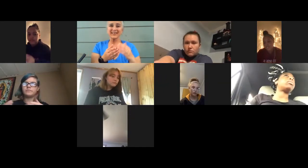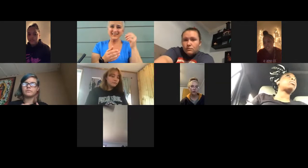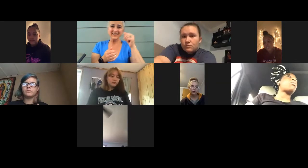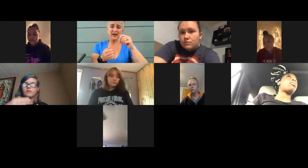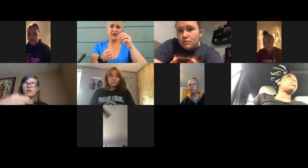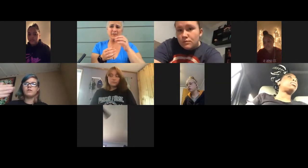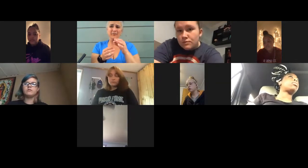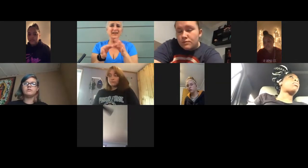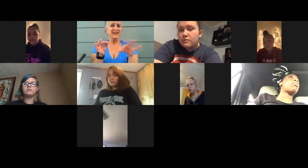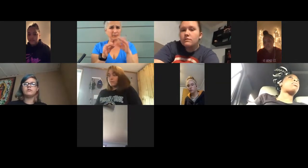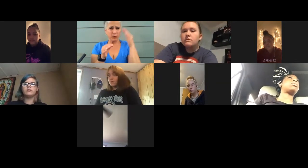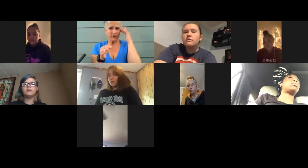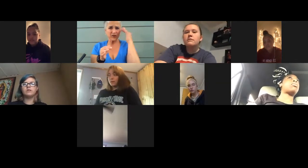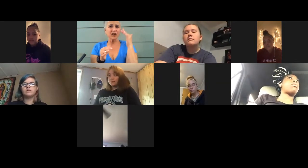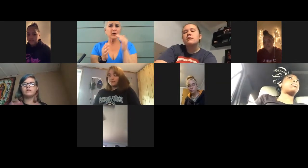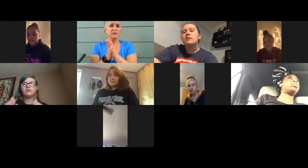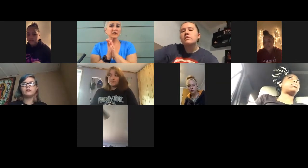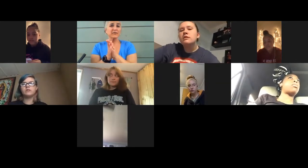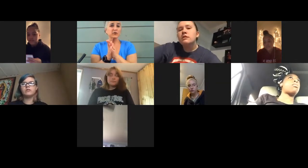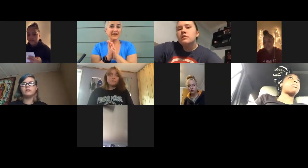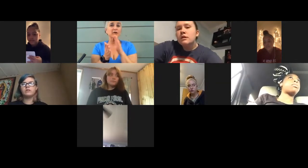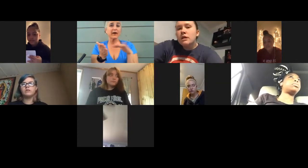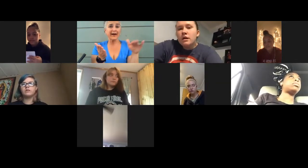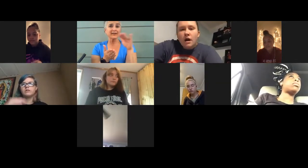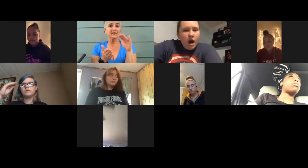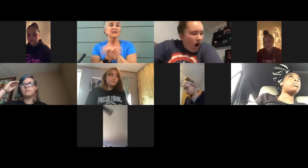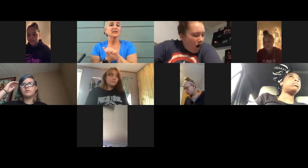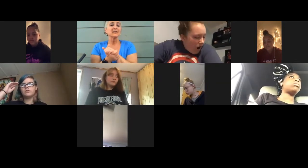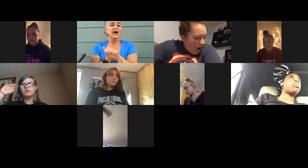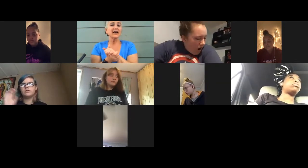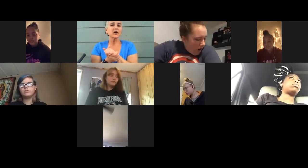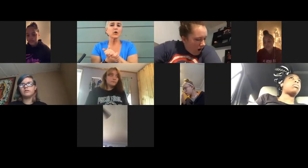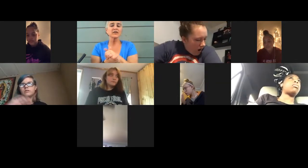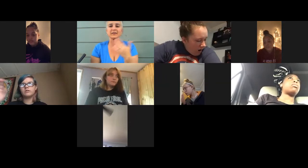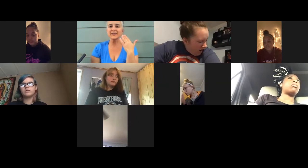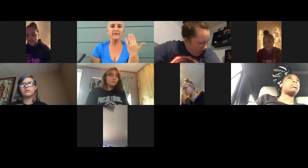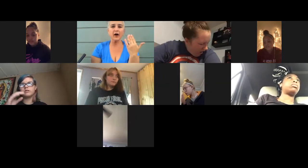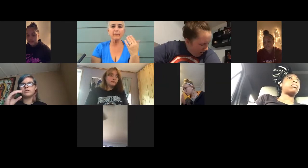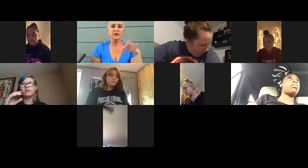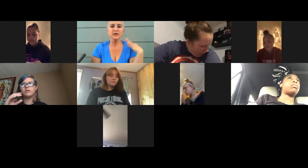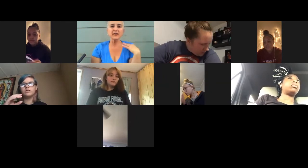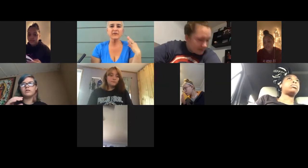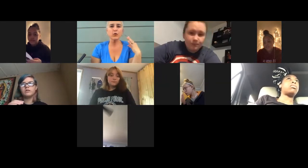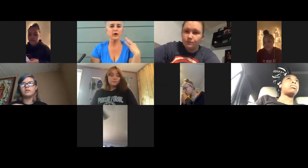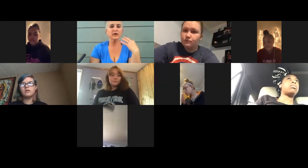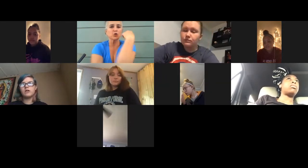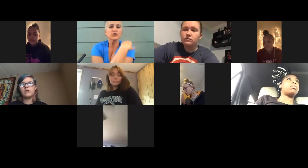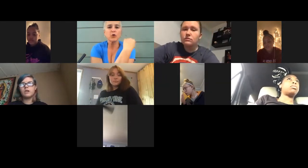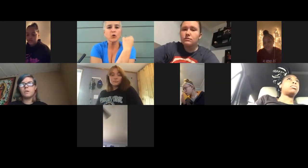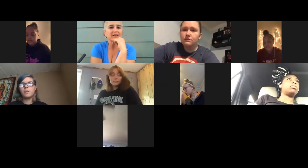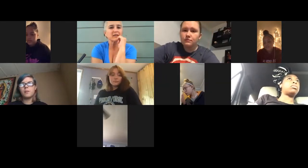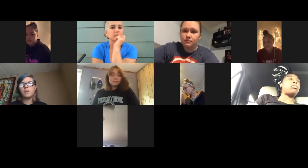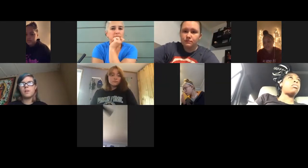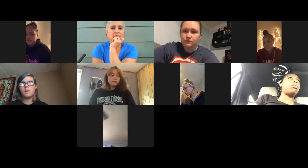class, but it is important to know, especially if you take a class. I know, does anybody have the opportunity for a